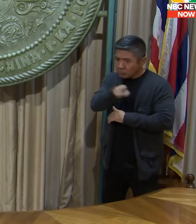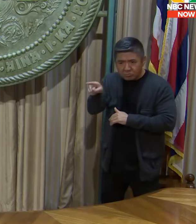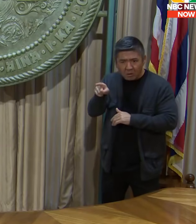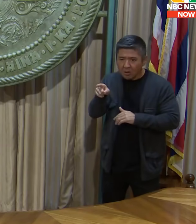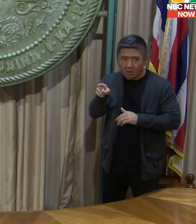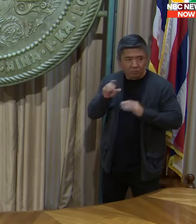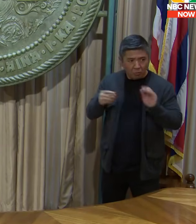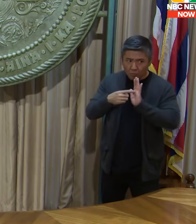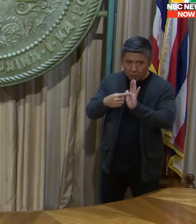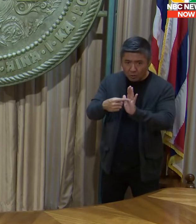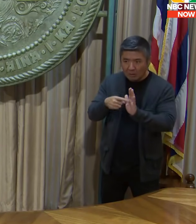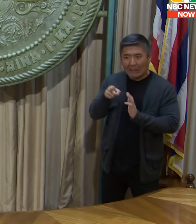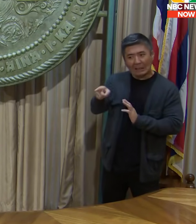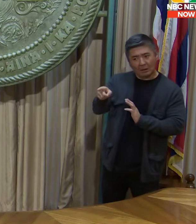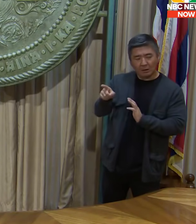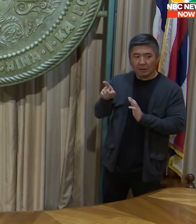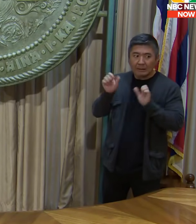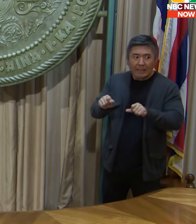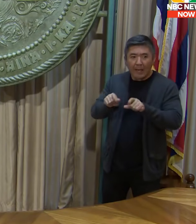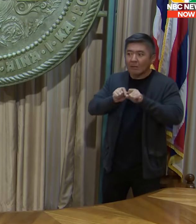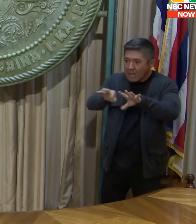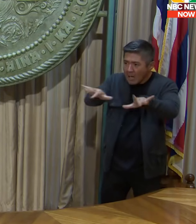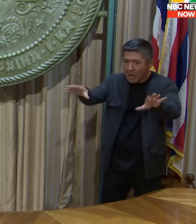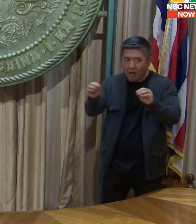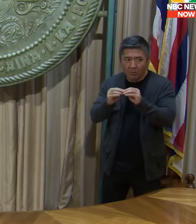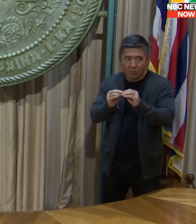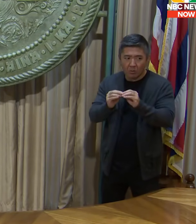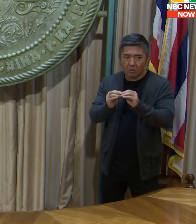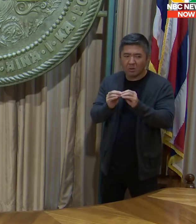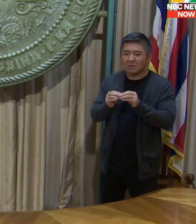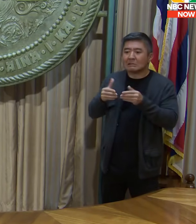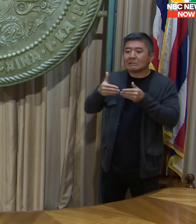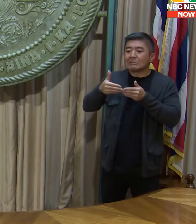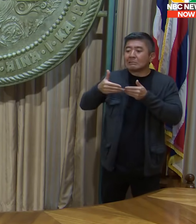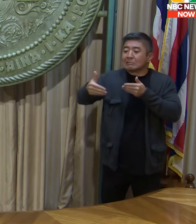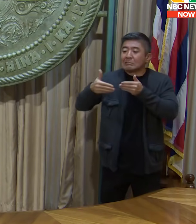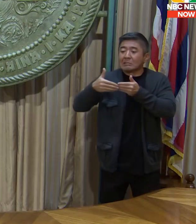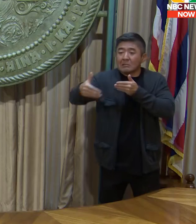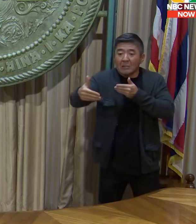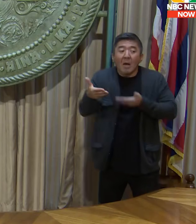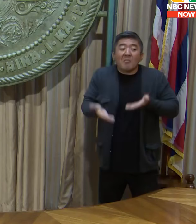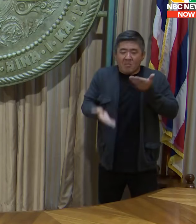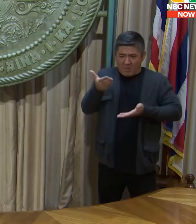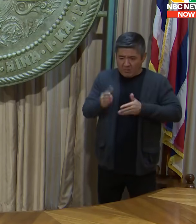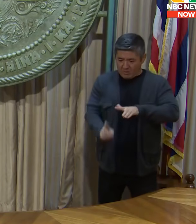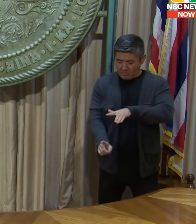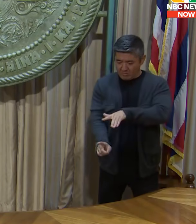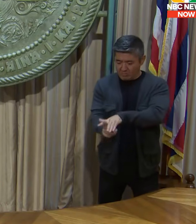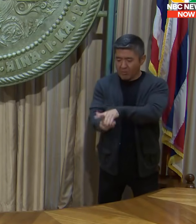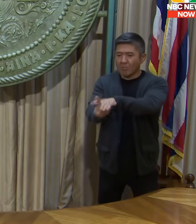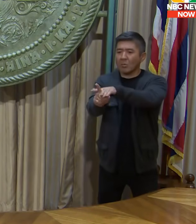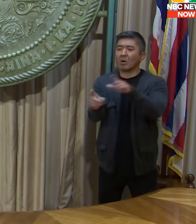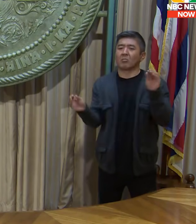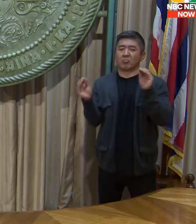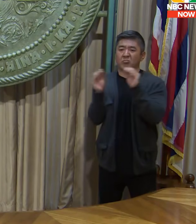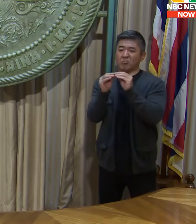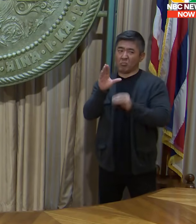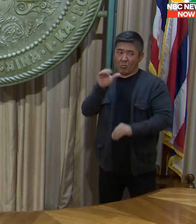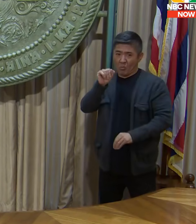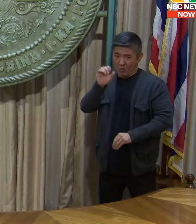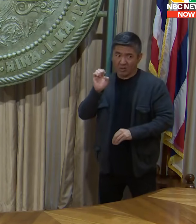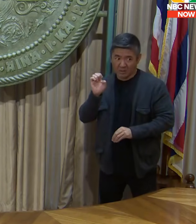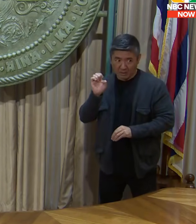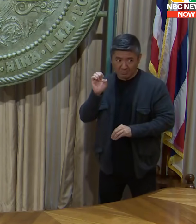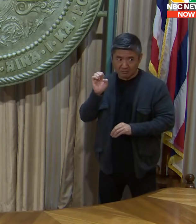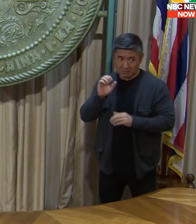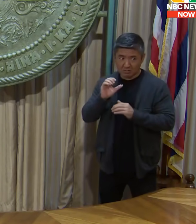as we do more testing, we're going to probably see more cases among the population.